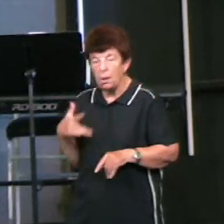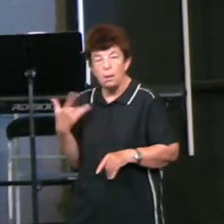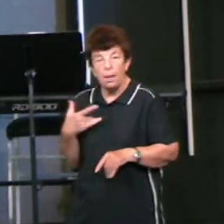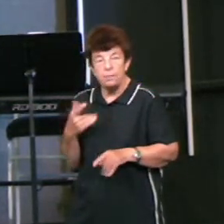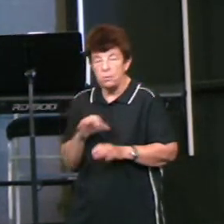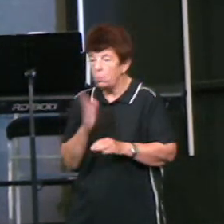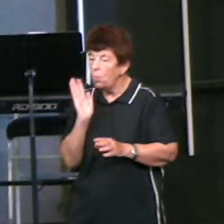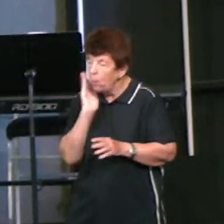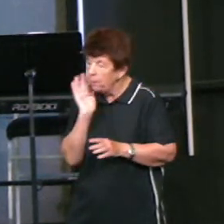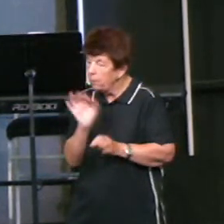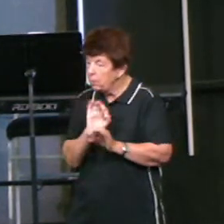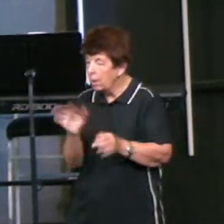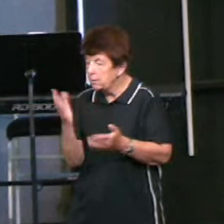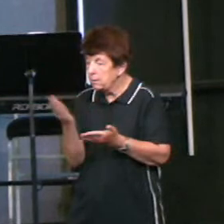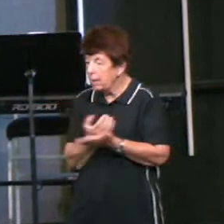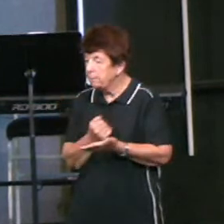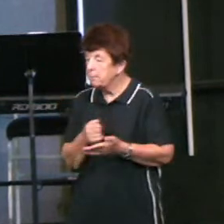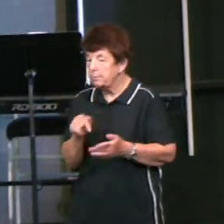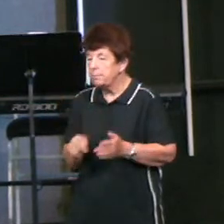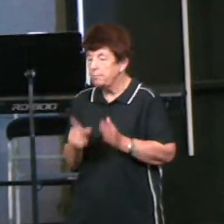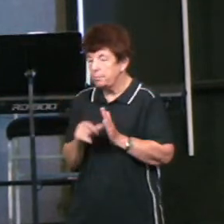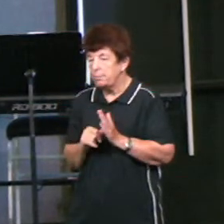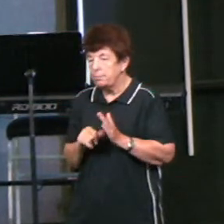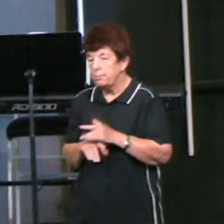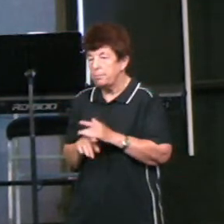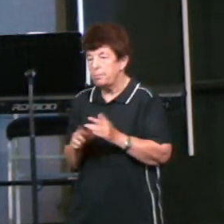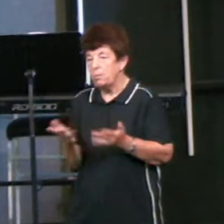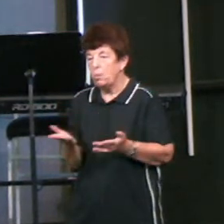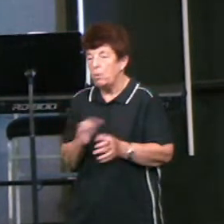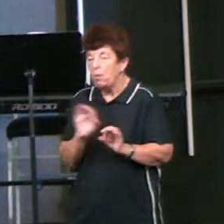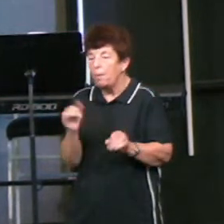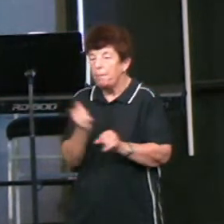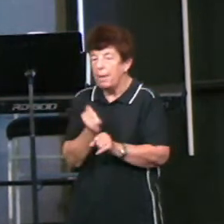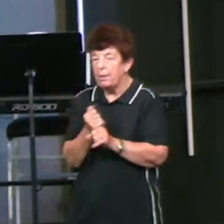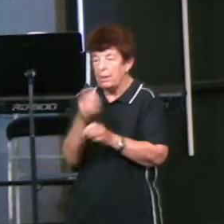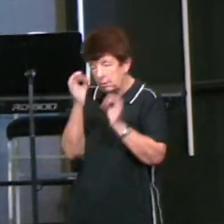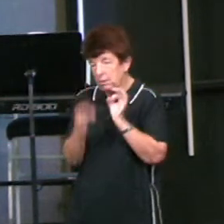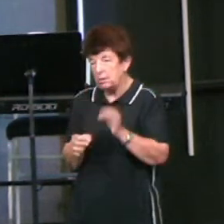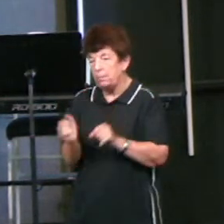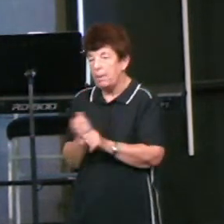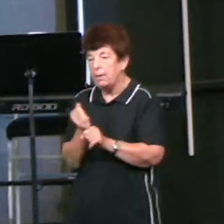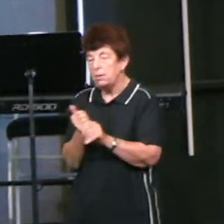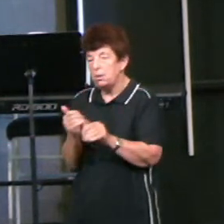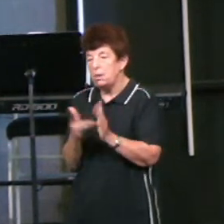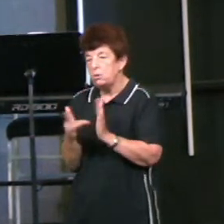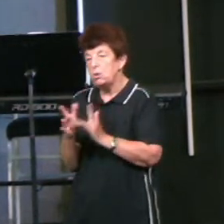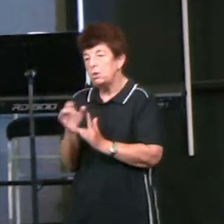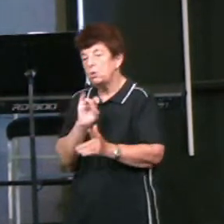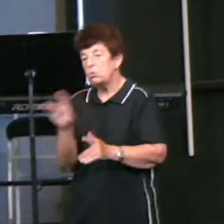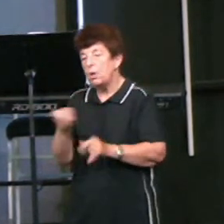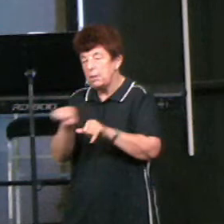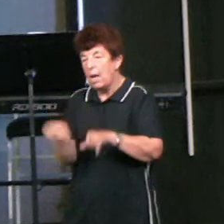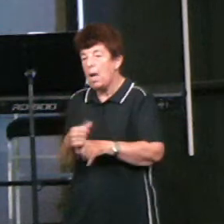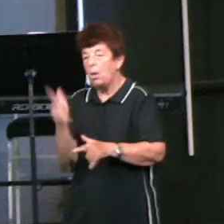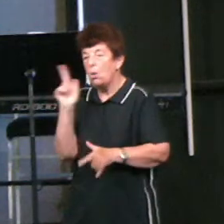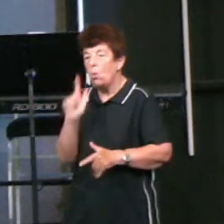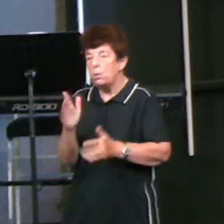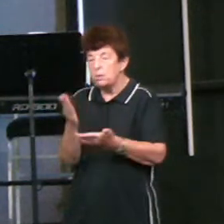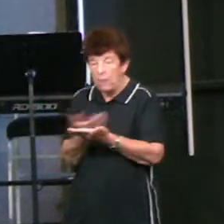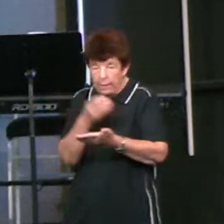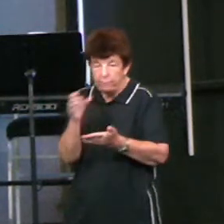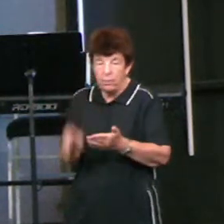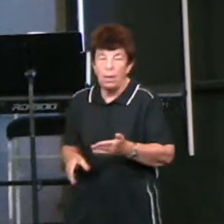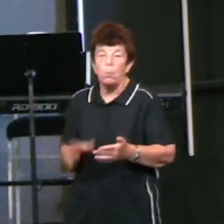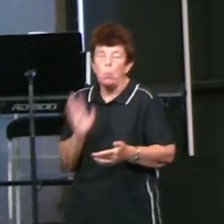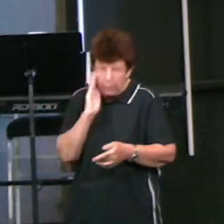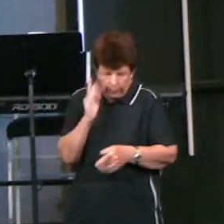saved. There was a point in our lives where we hadn't made that decision to make Jesus Christ our Lord and Savior. And yet, when you think